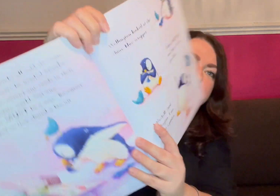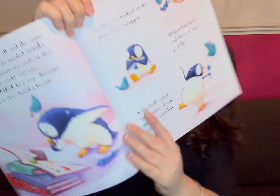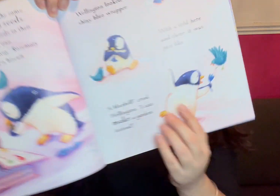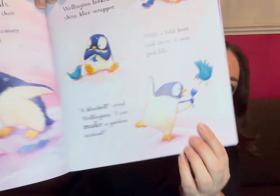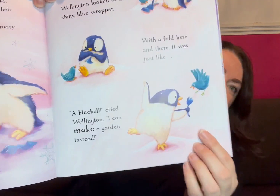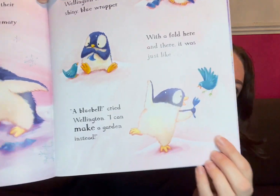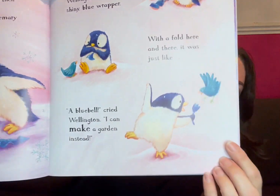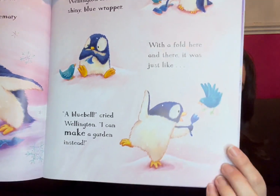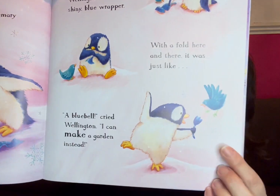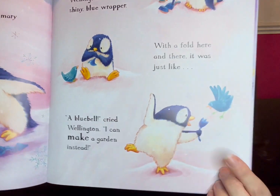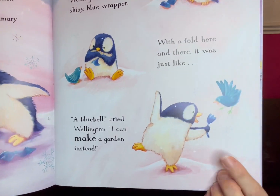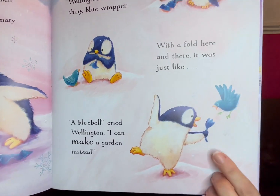See there?